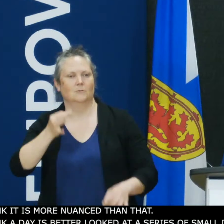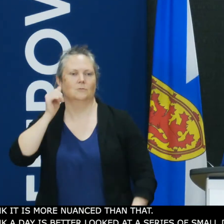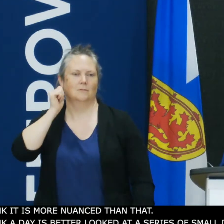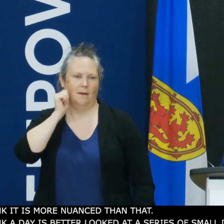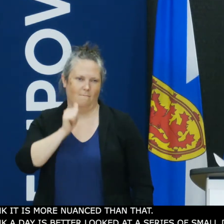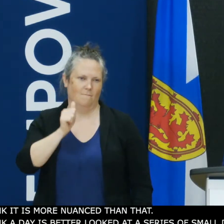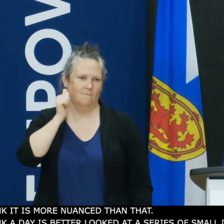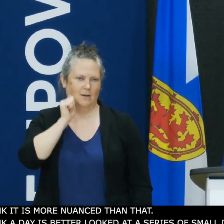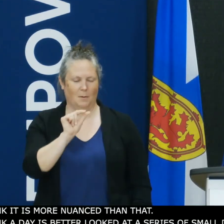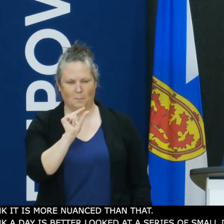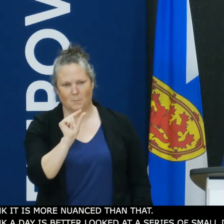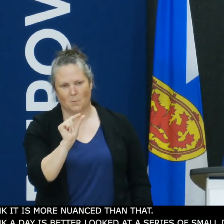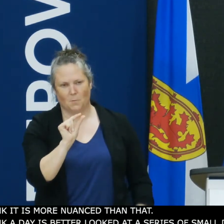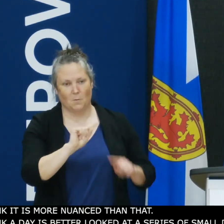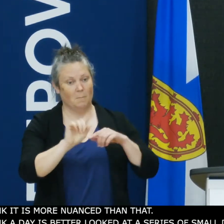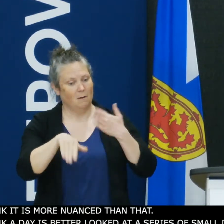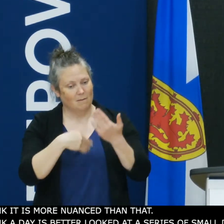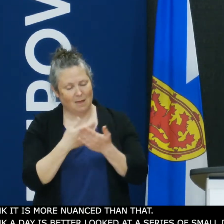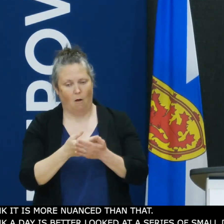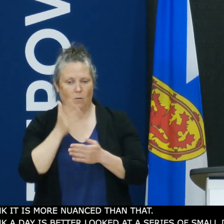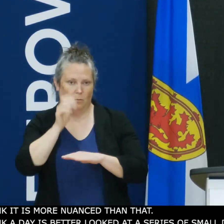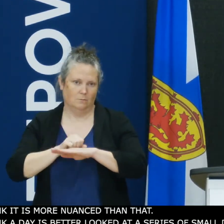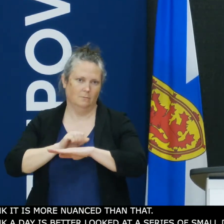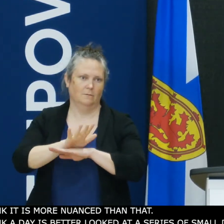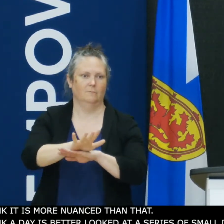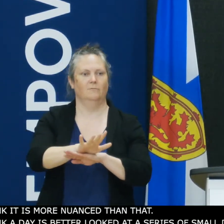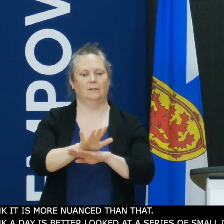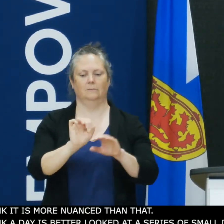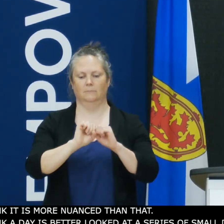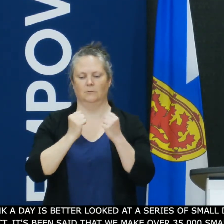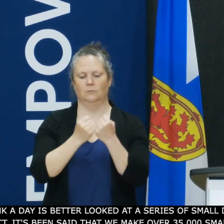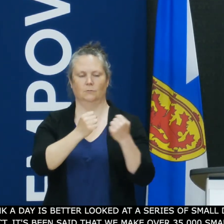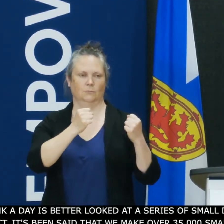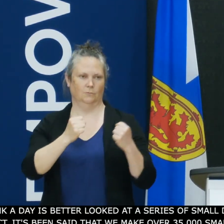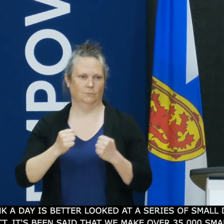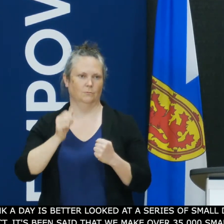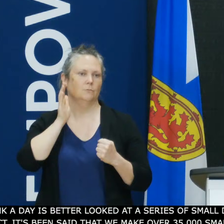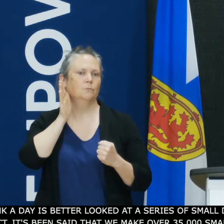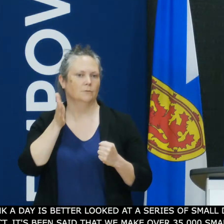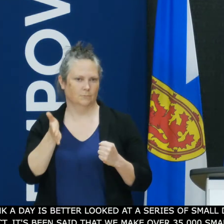basis that also deeply affect our social fitness.